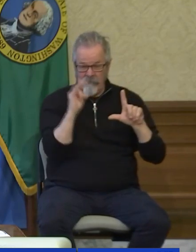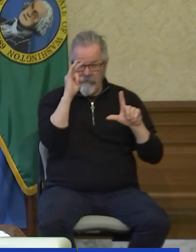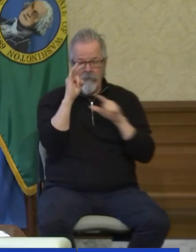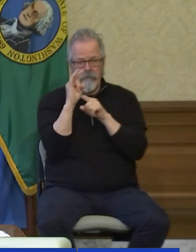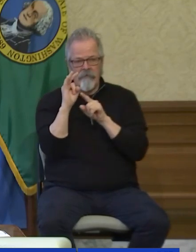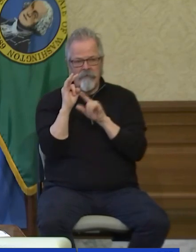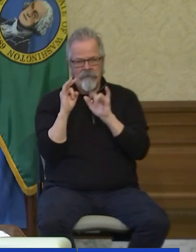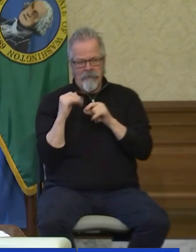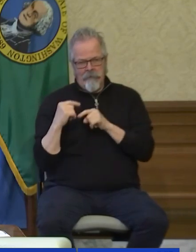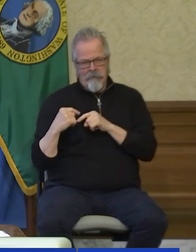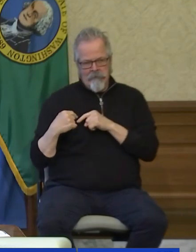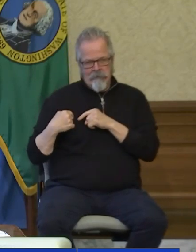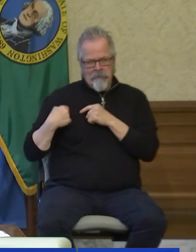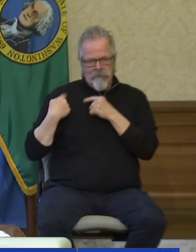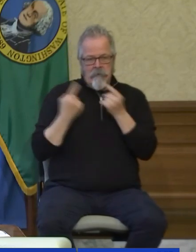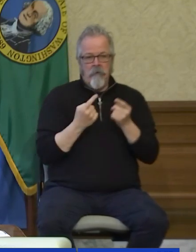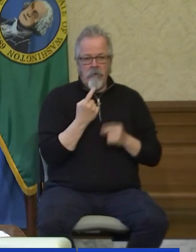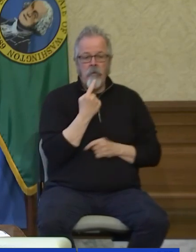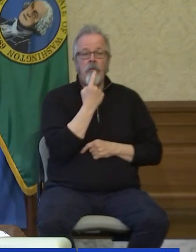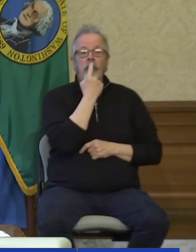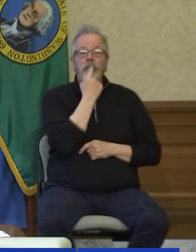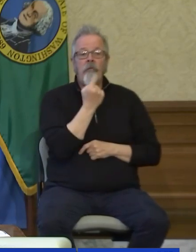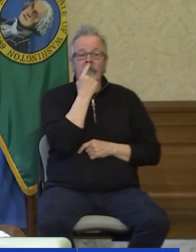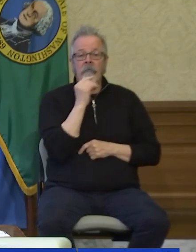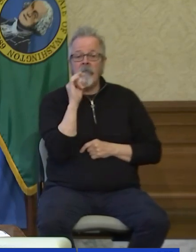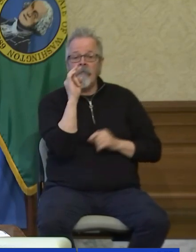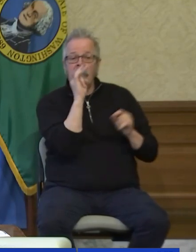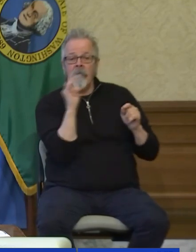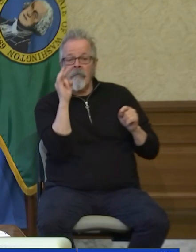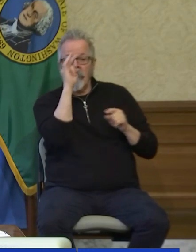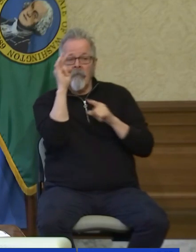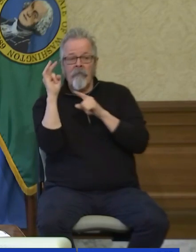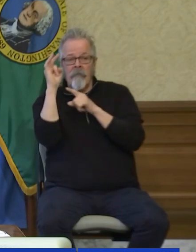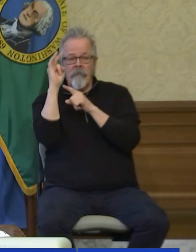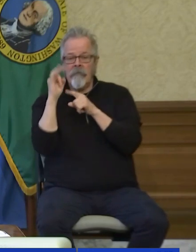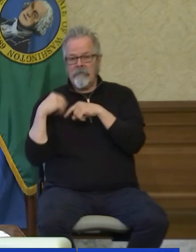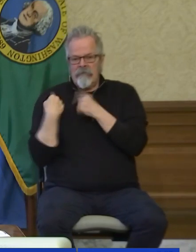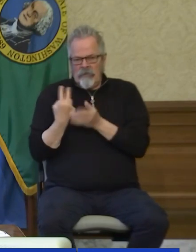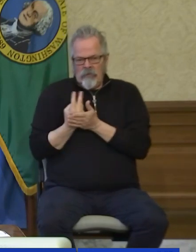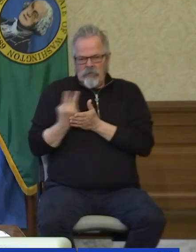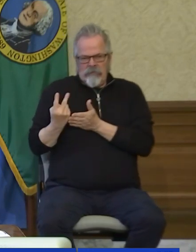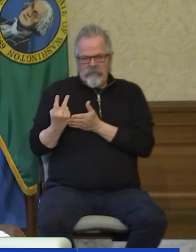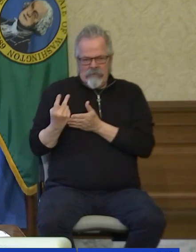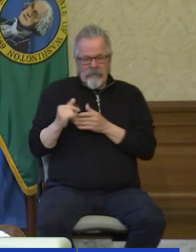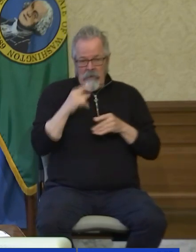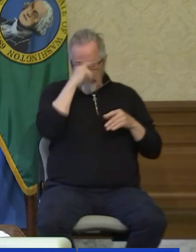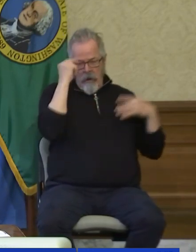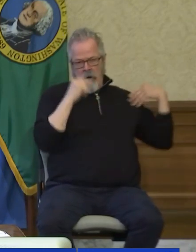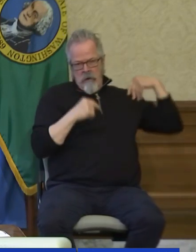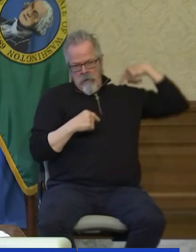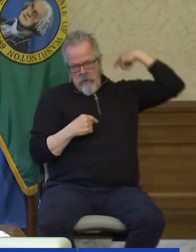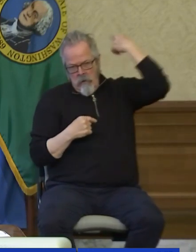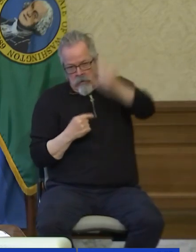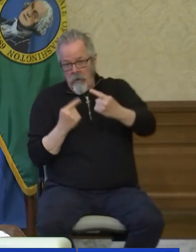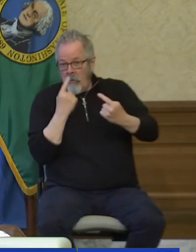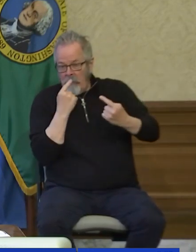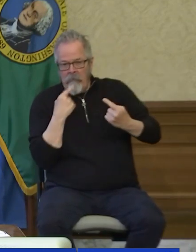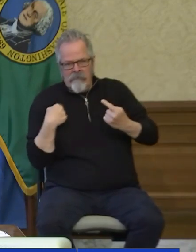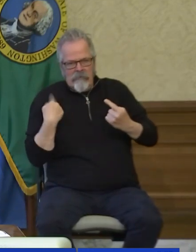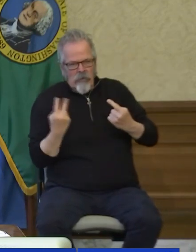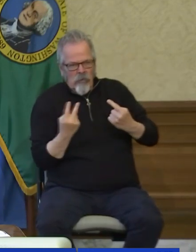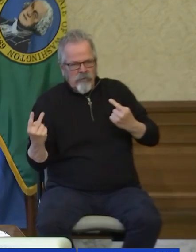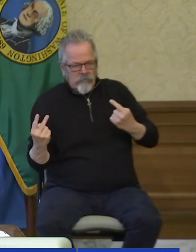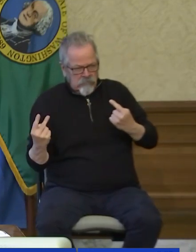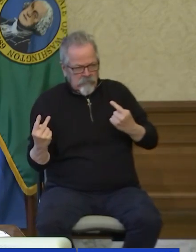have seen is that there appears to be a reduction in the rates of infection, or the R0 number, you've heard about